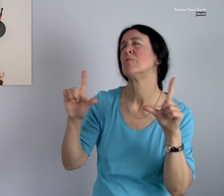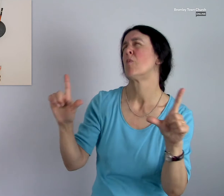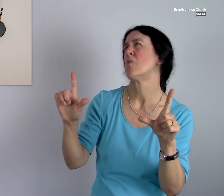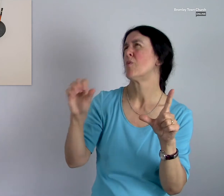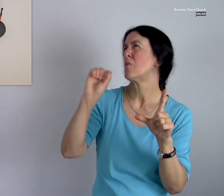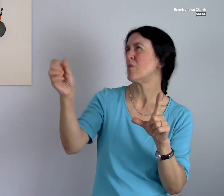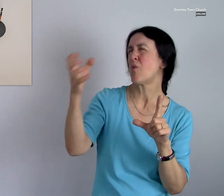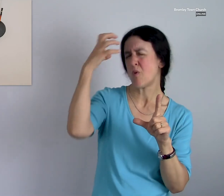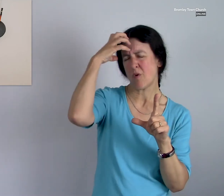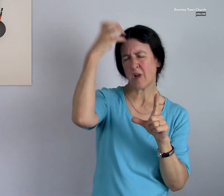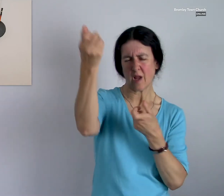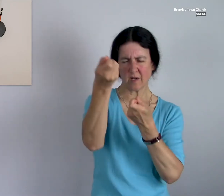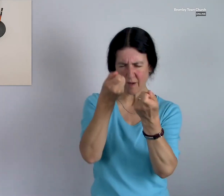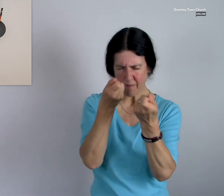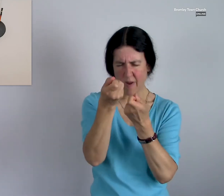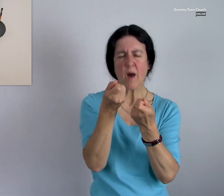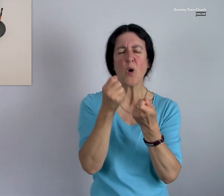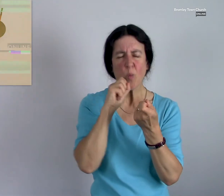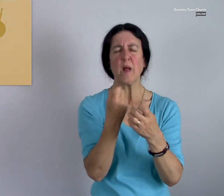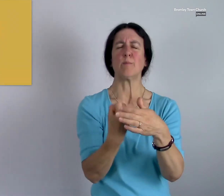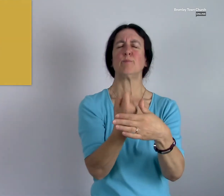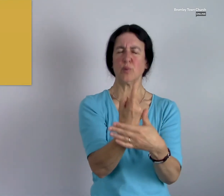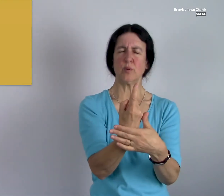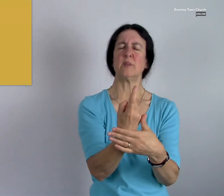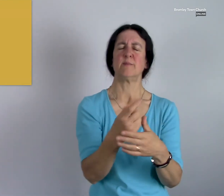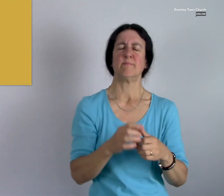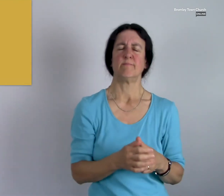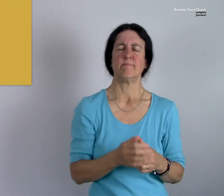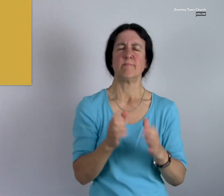kingdom will come. Amen.